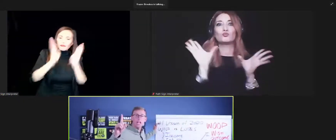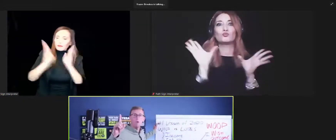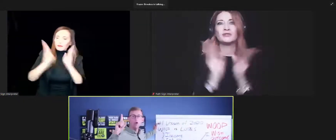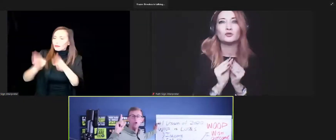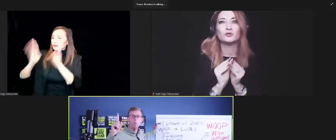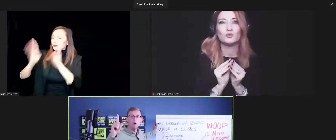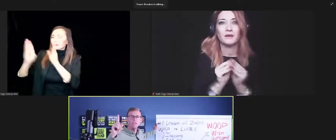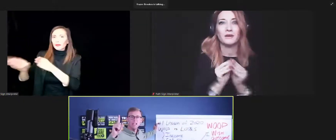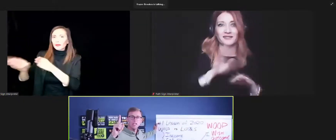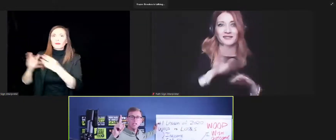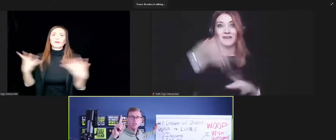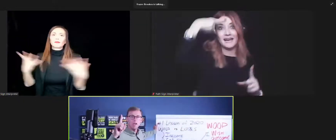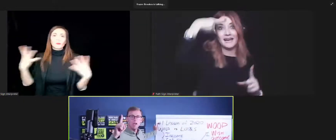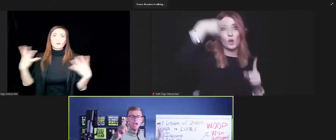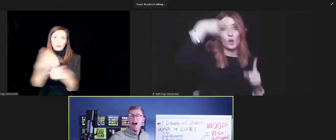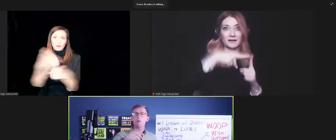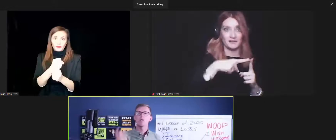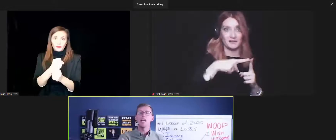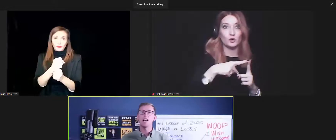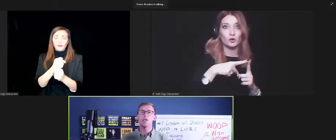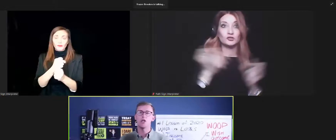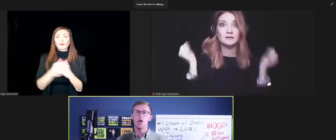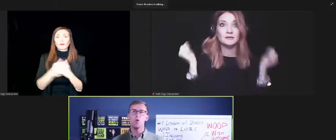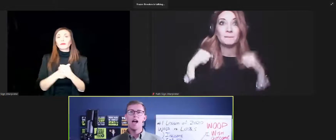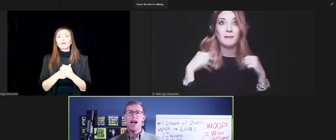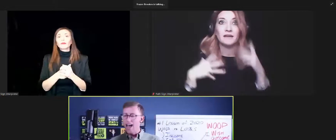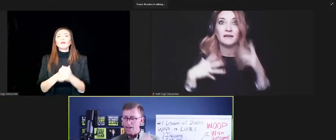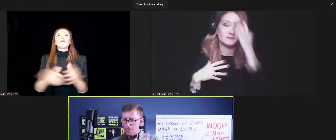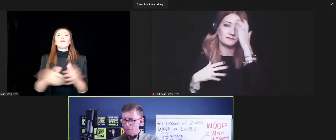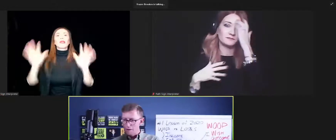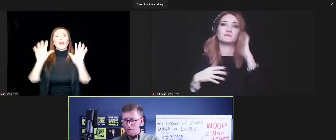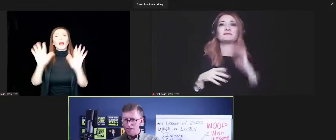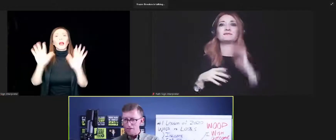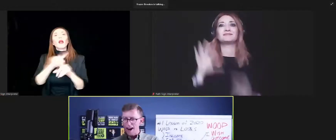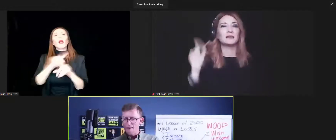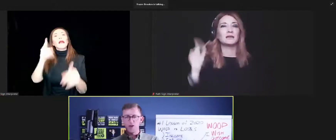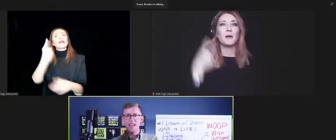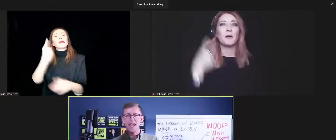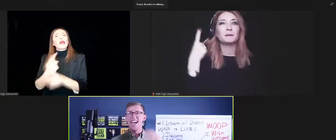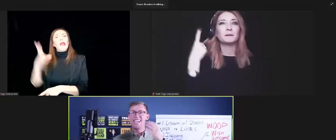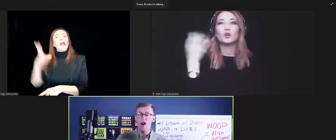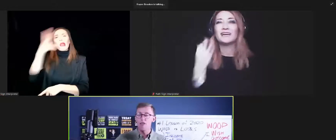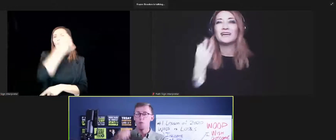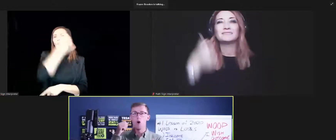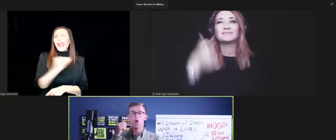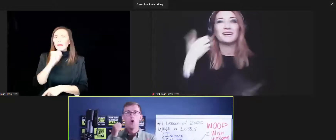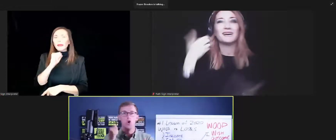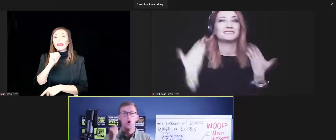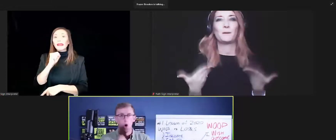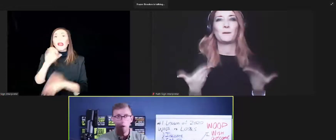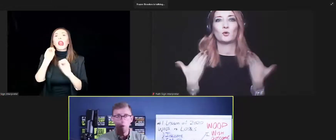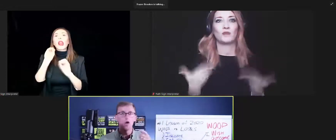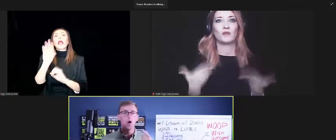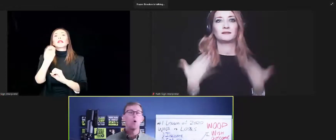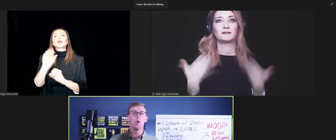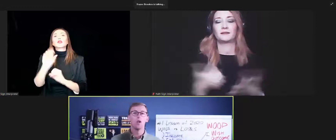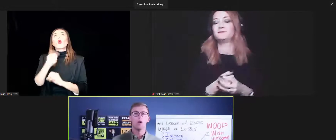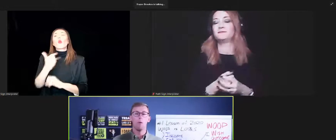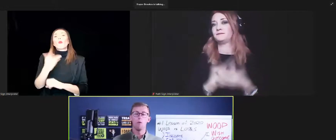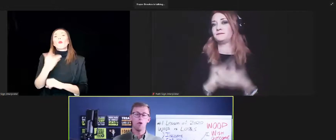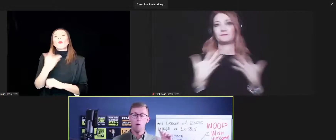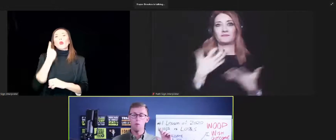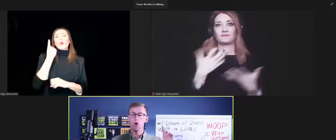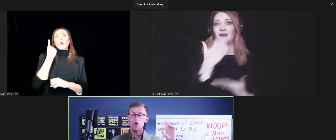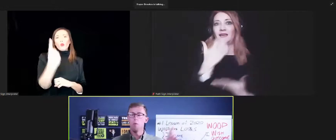understand what your number one lesson is. If I was to ask you, hey, I see one of my buddies, Gareth's on here. Gareth, what's your number one goal?